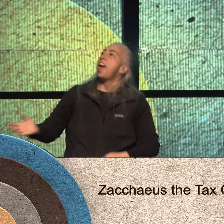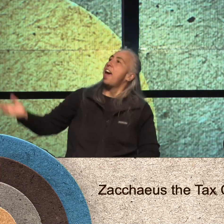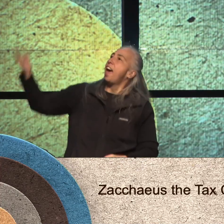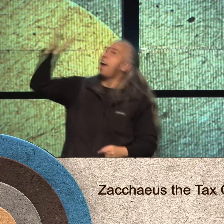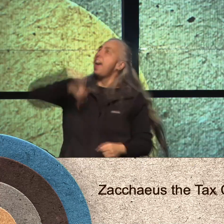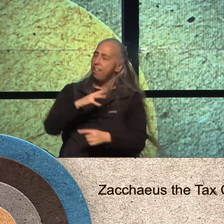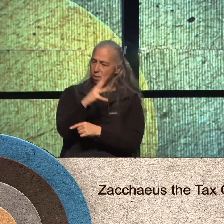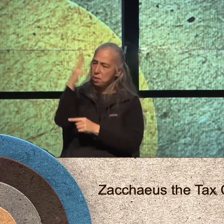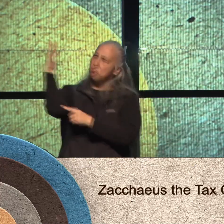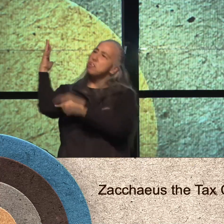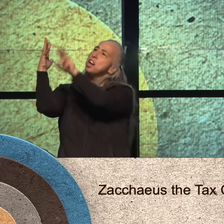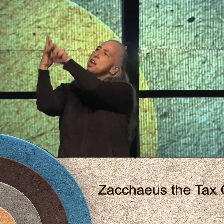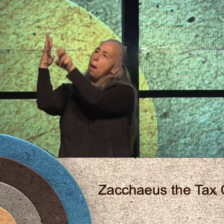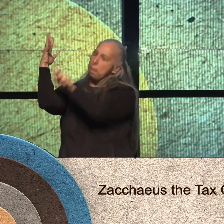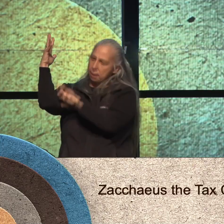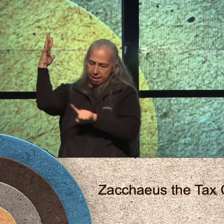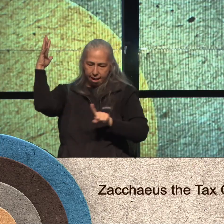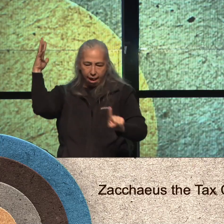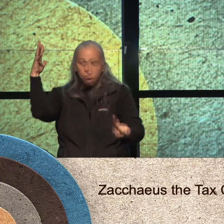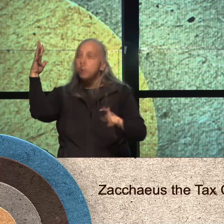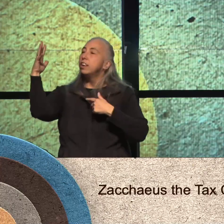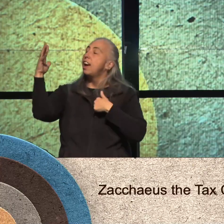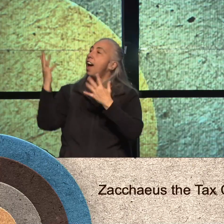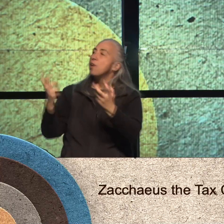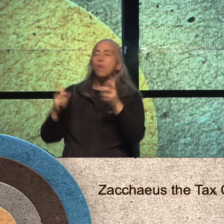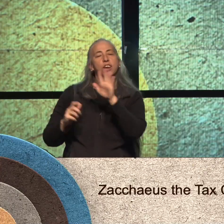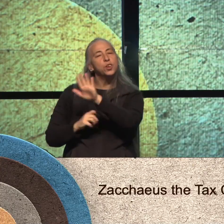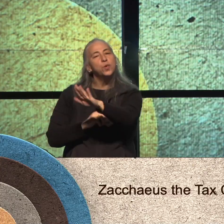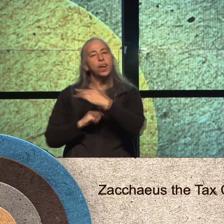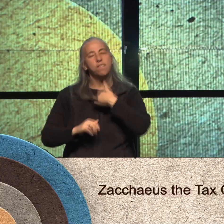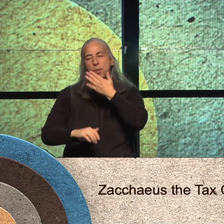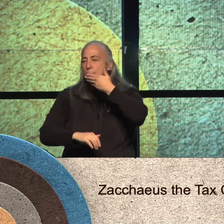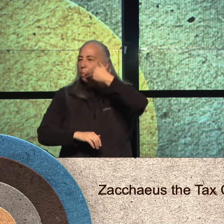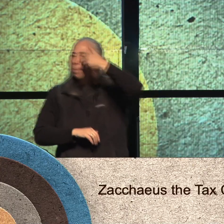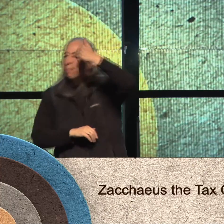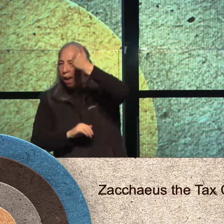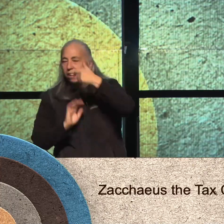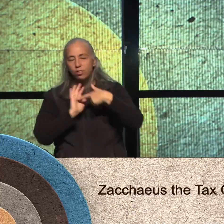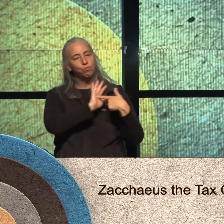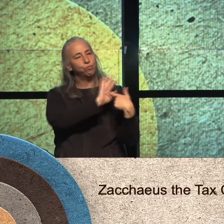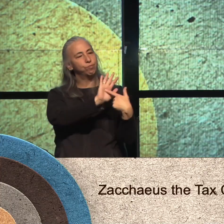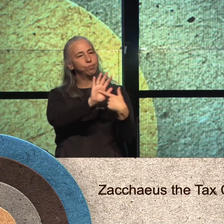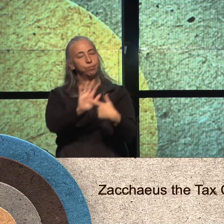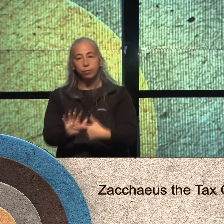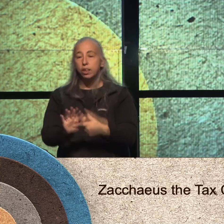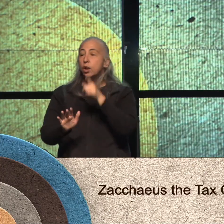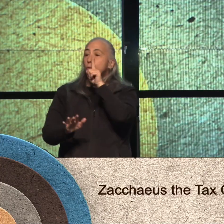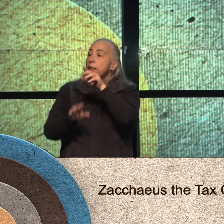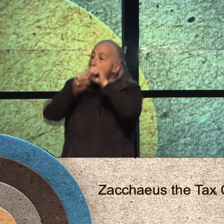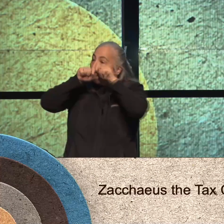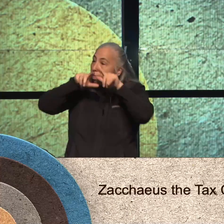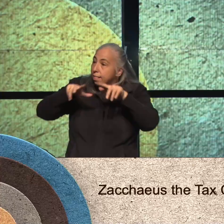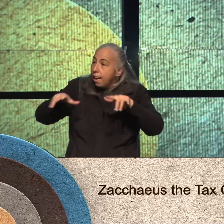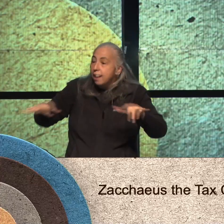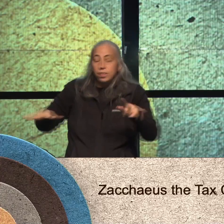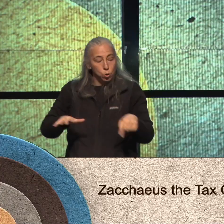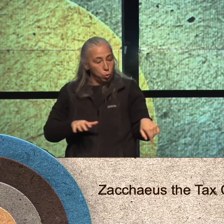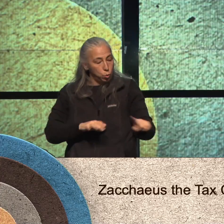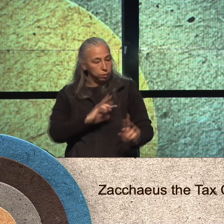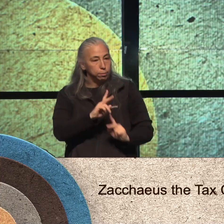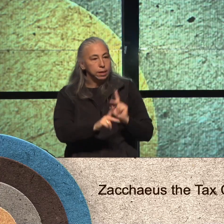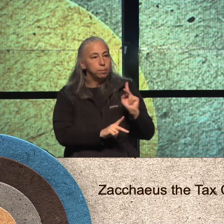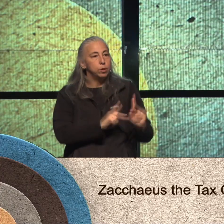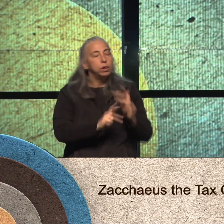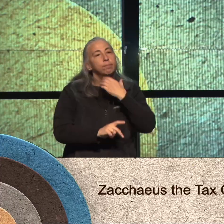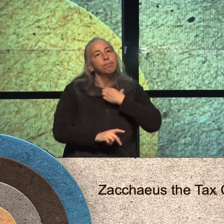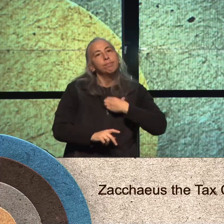the tree. I'm going to give you the best view possible because I want to have the best view possible, because blessed are those who hunger and thirst